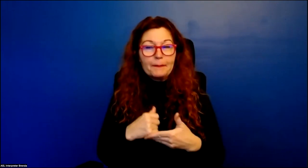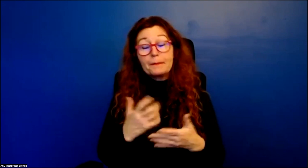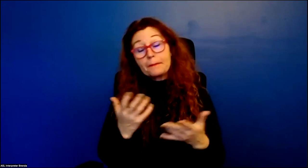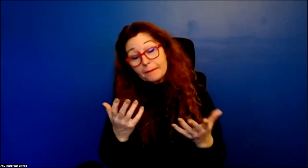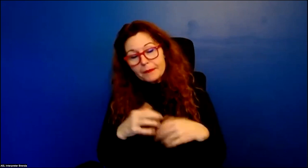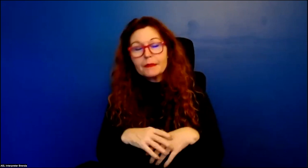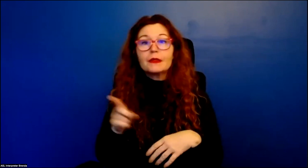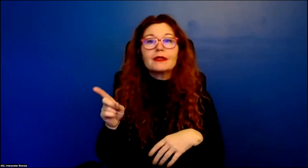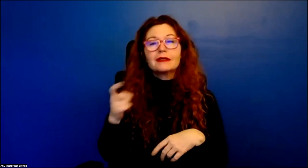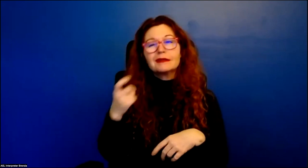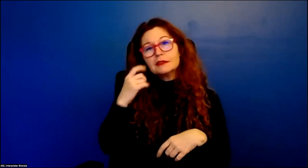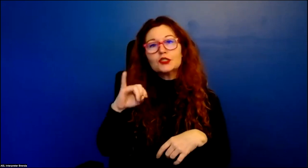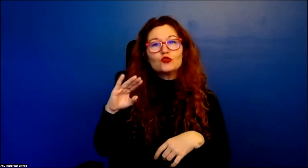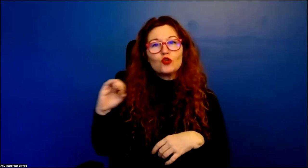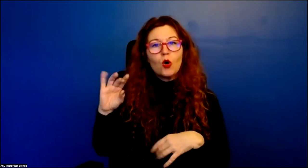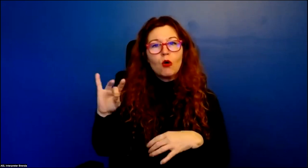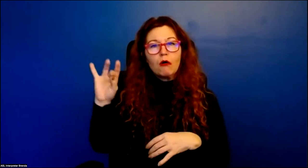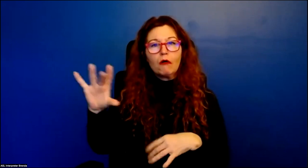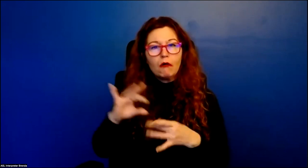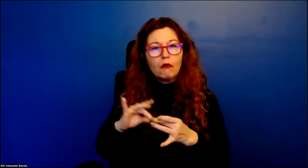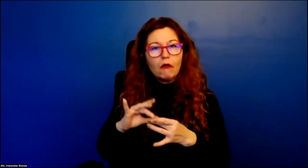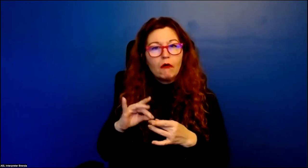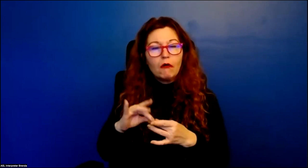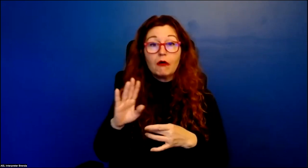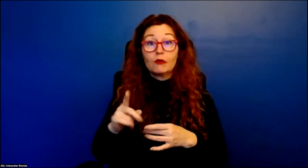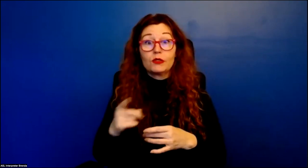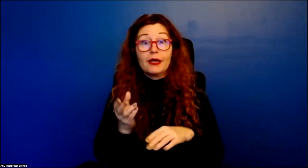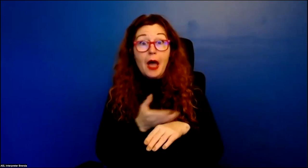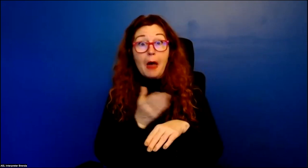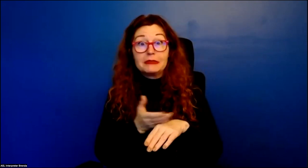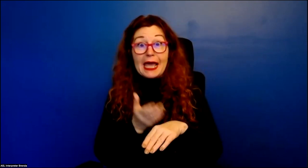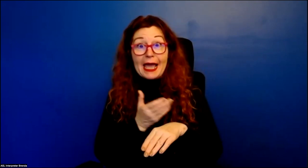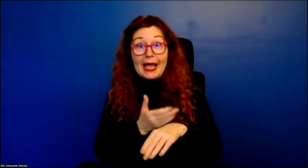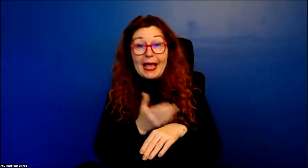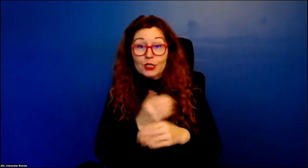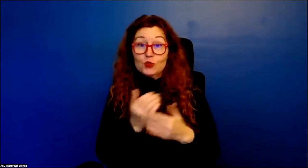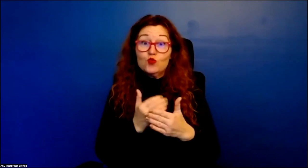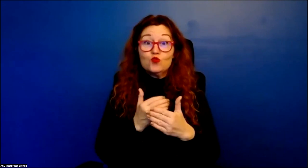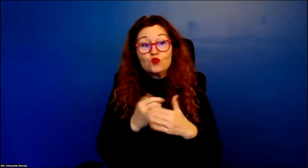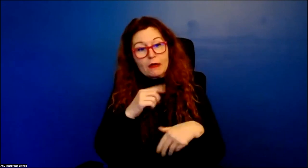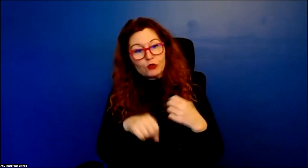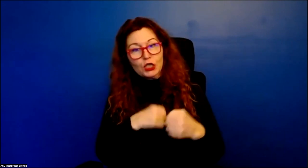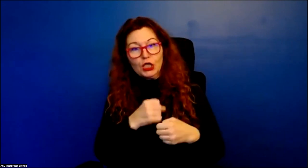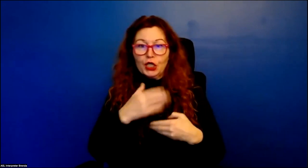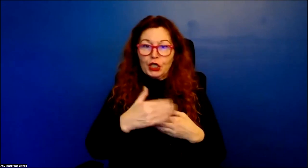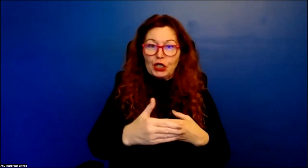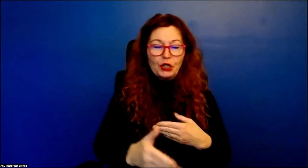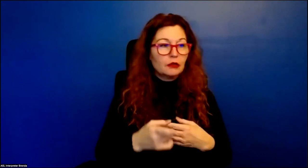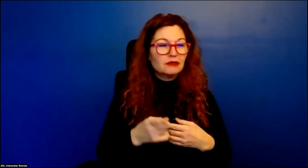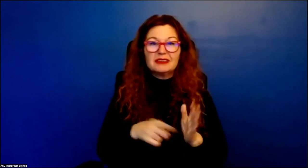sometimes updates become less accessible than the original.